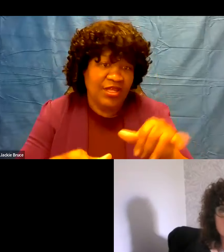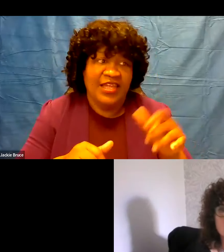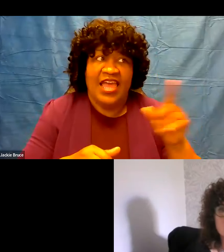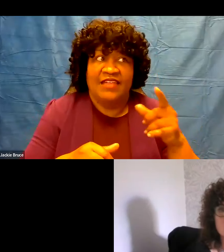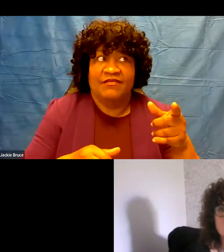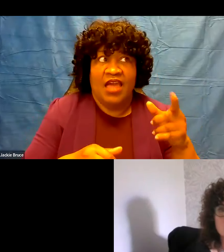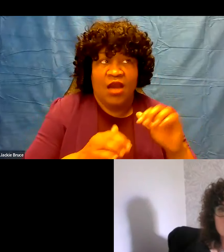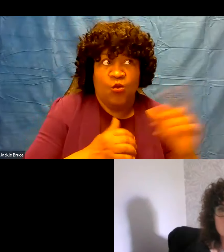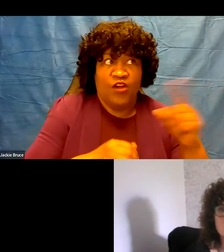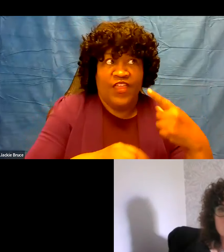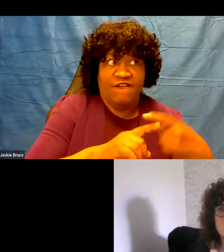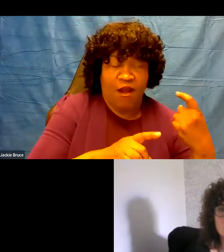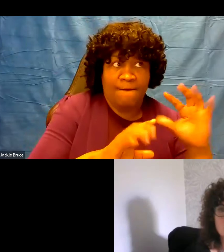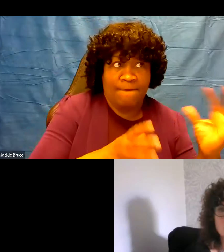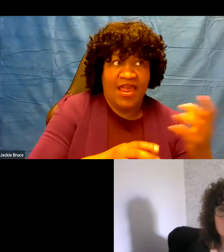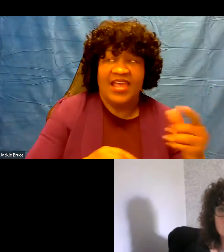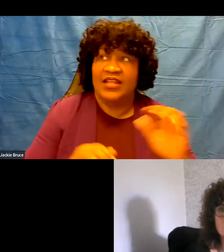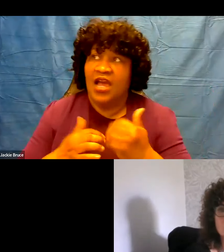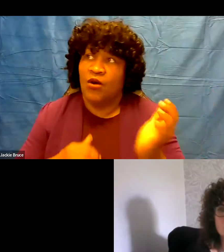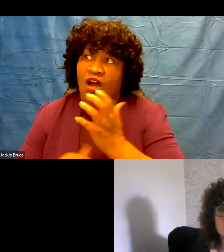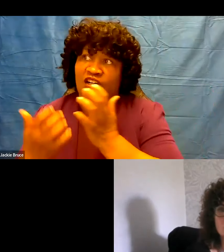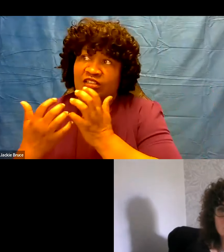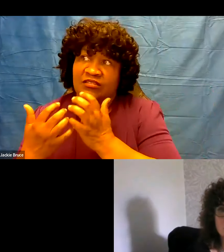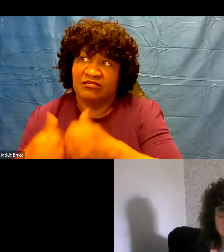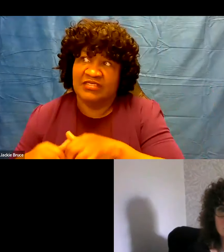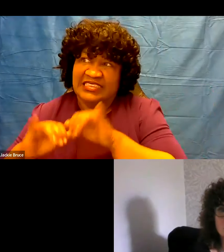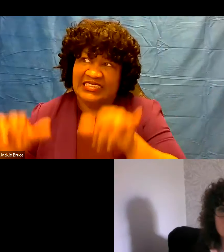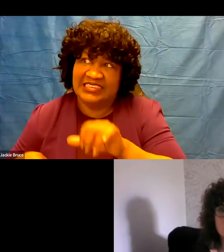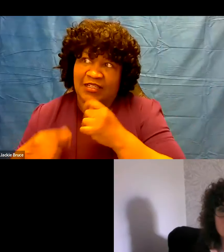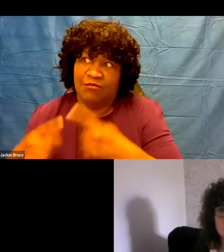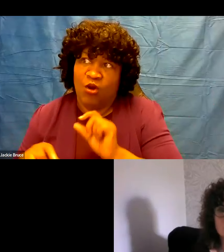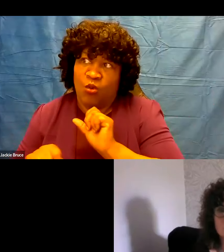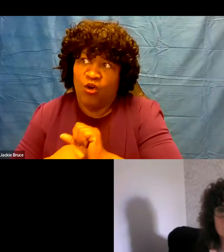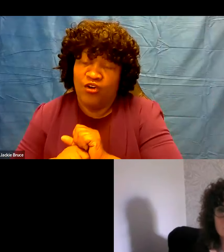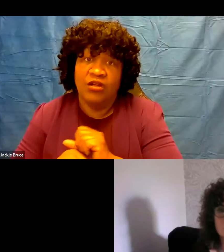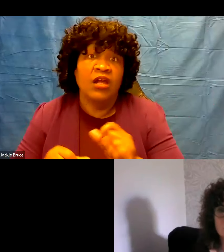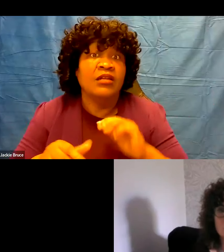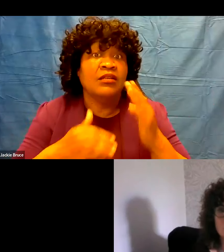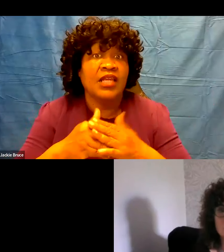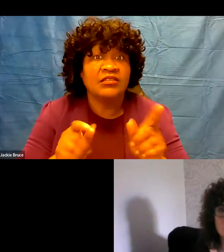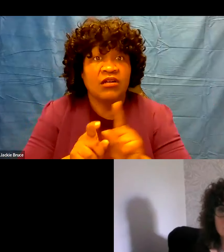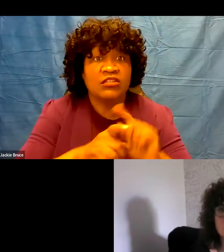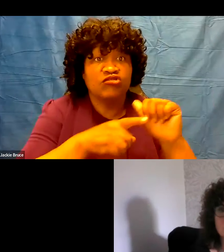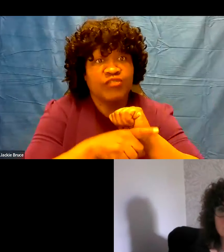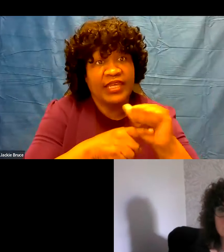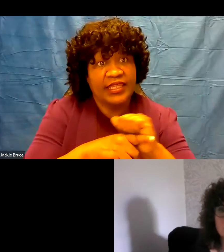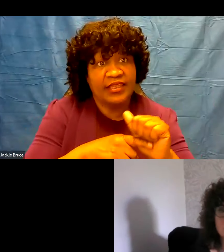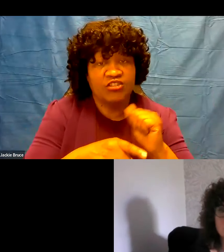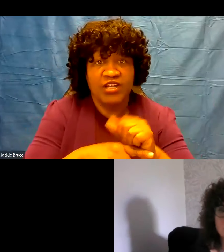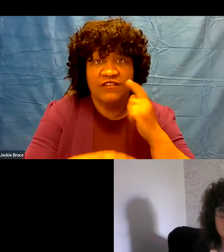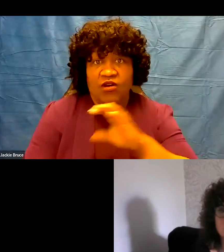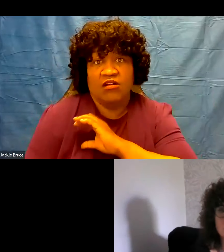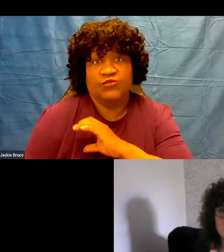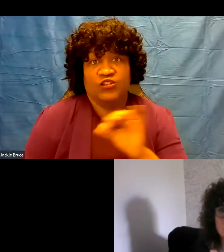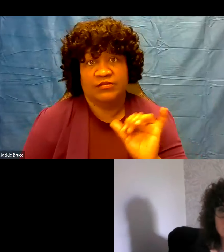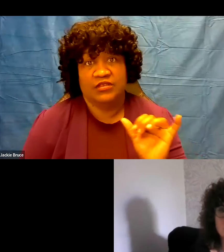system works. And then the other piece that I flagged for follow-up might be training for law enforcement